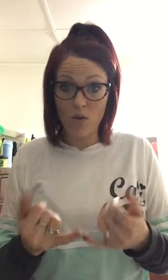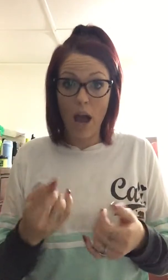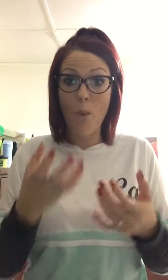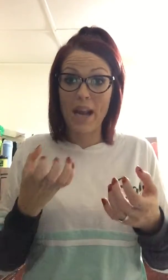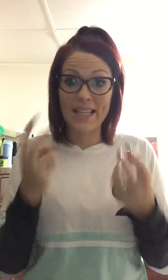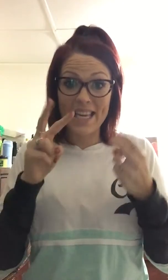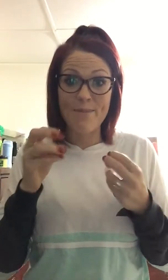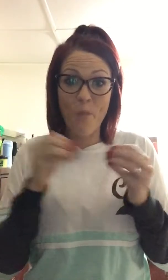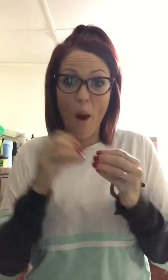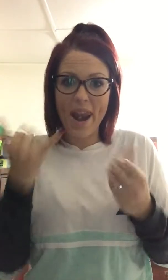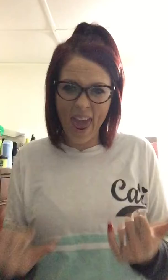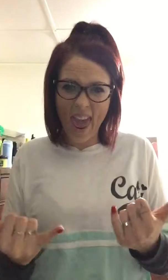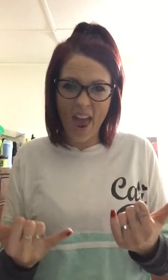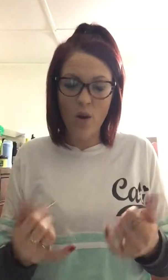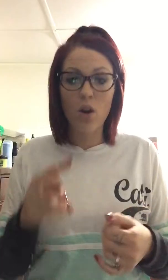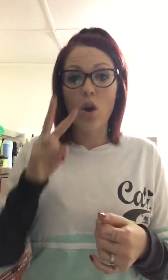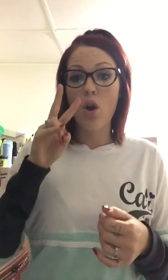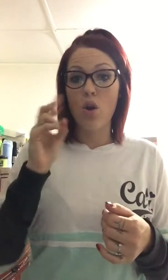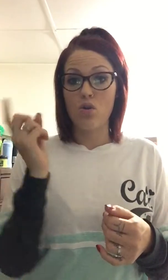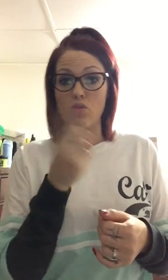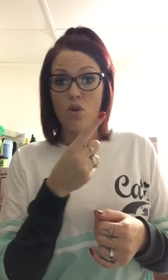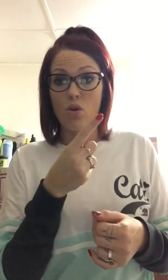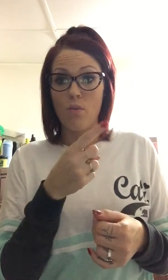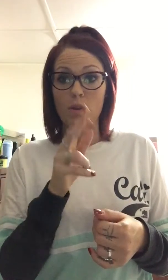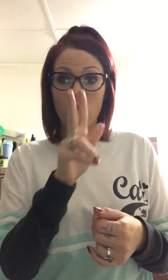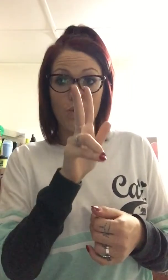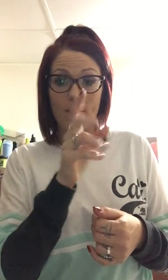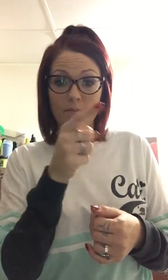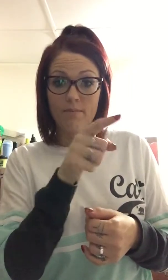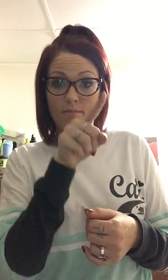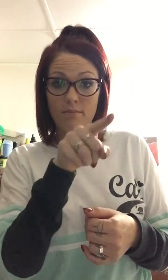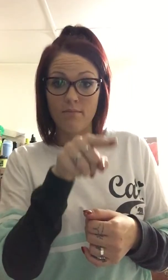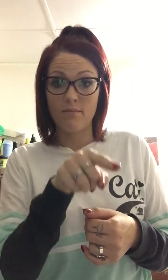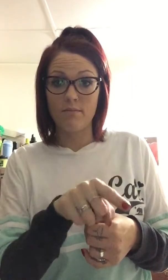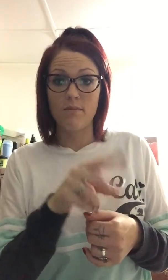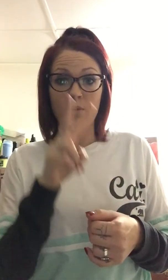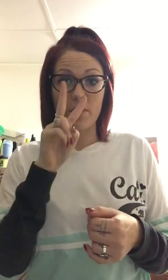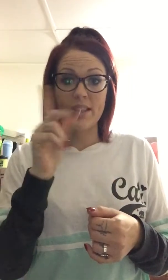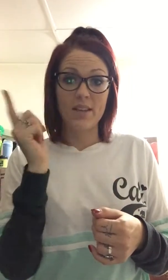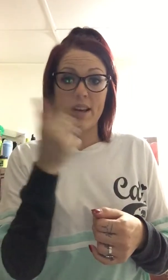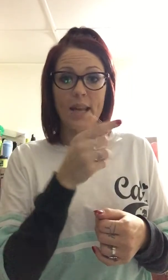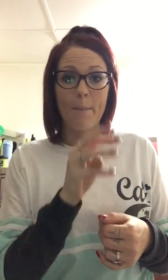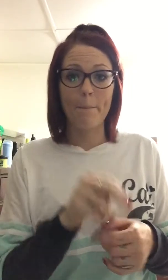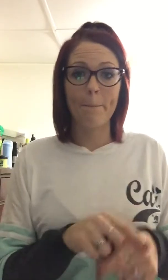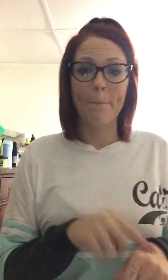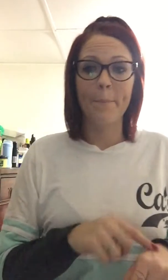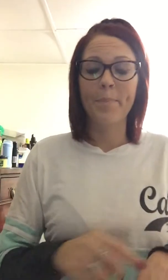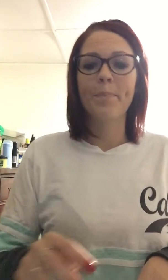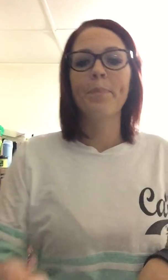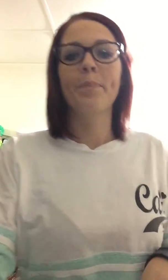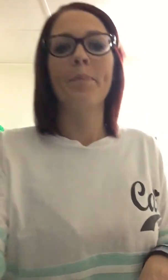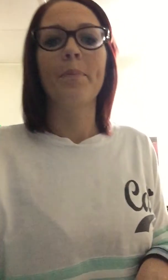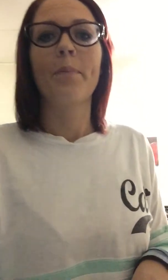will also stay the same. For example, if you already have health insurance that you're happy with, you can keep it under this law. And children under